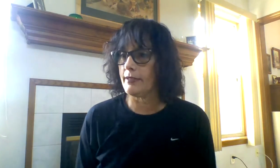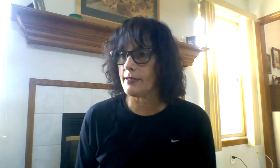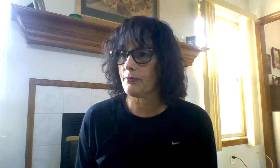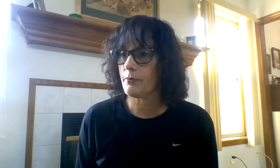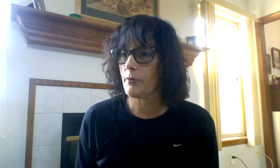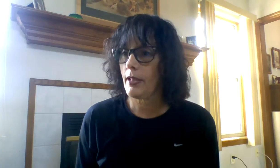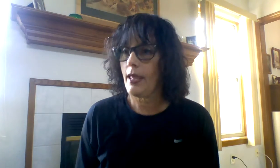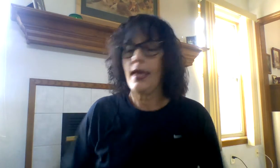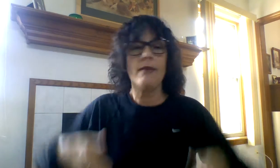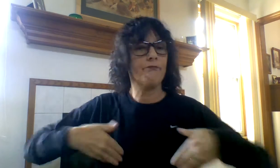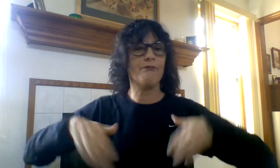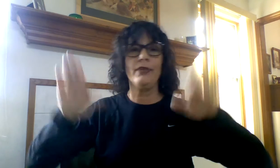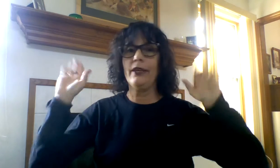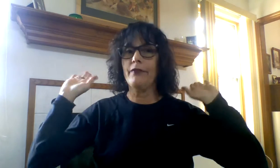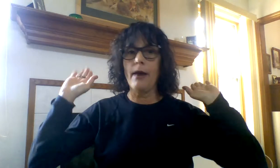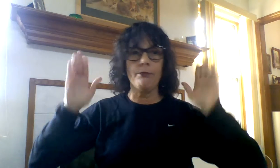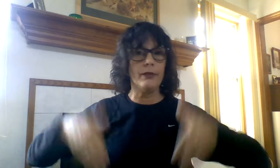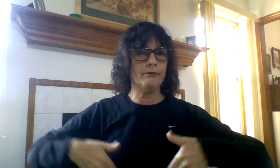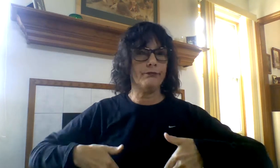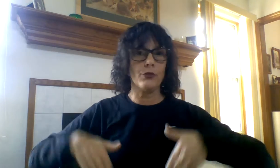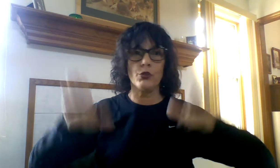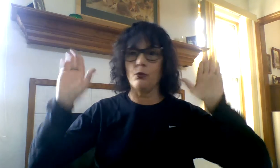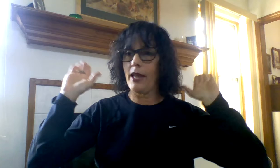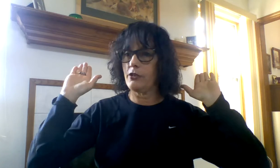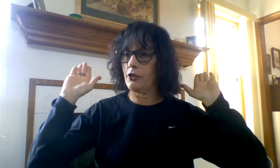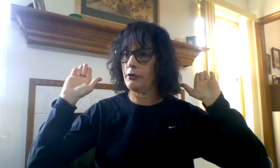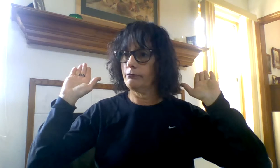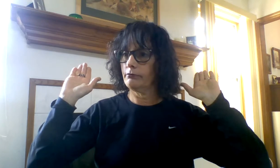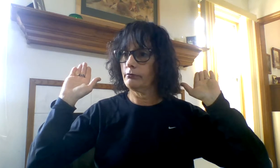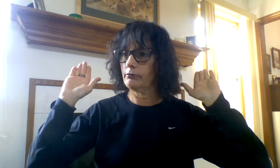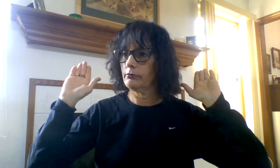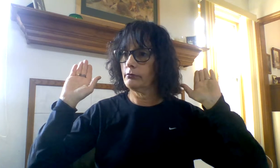hands. Give up. Surrender.